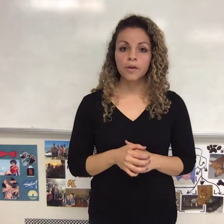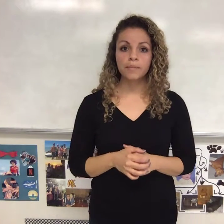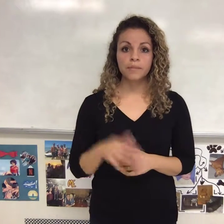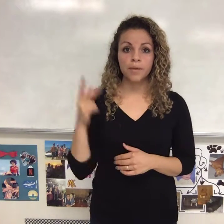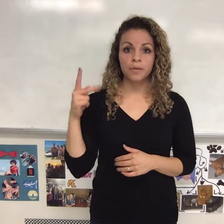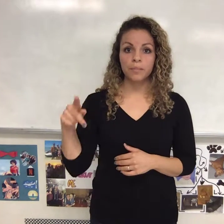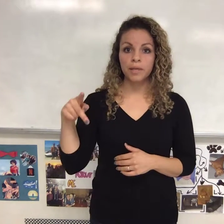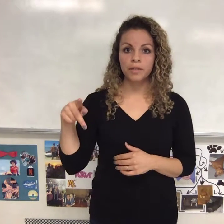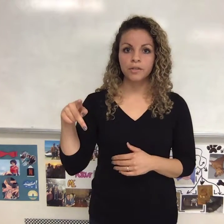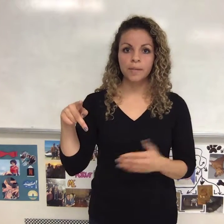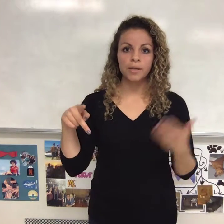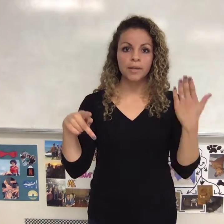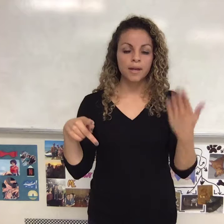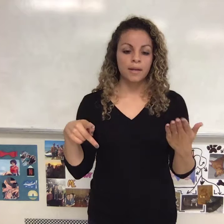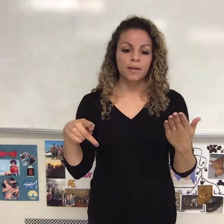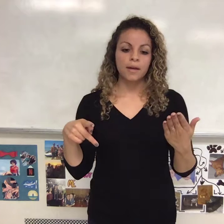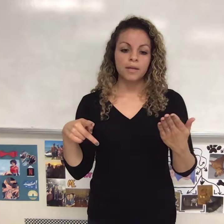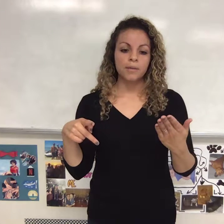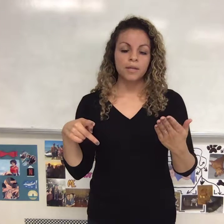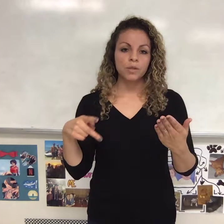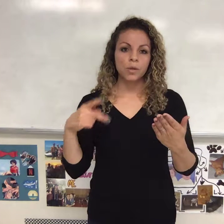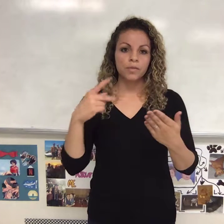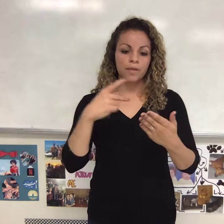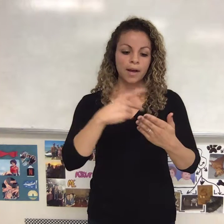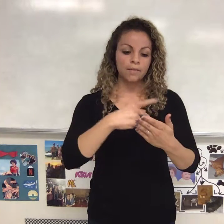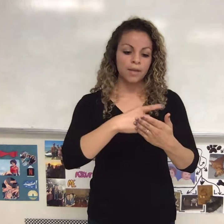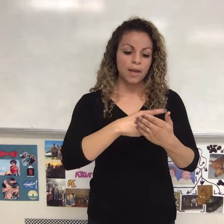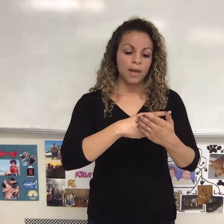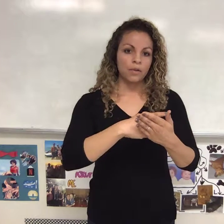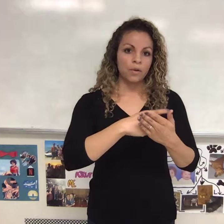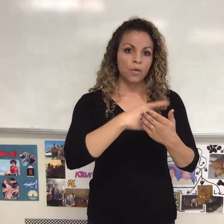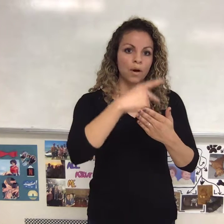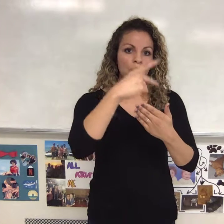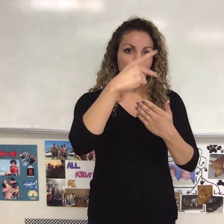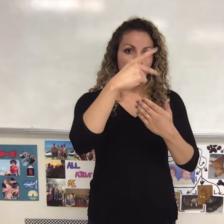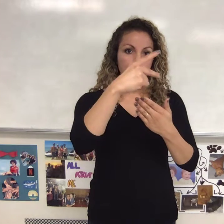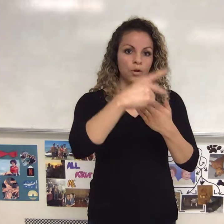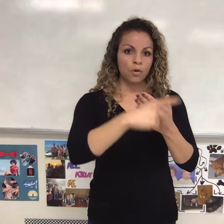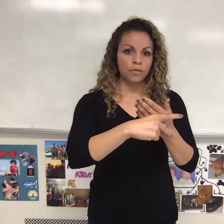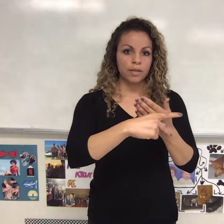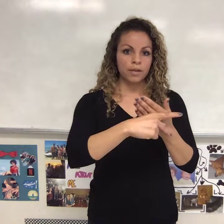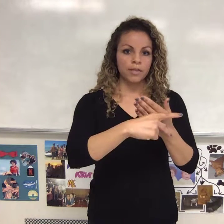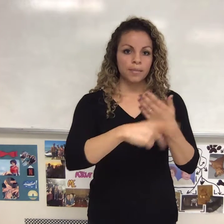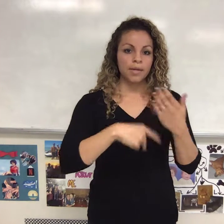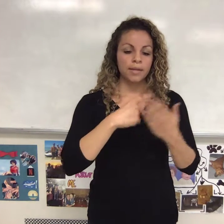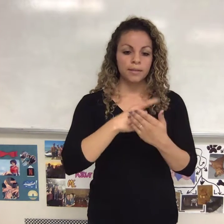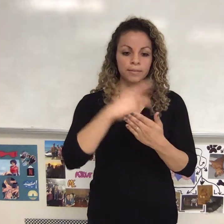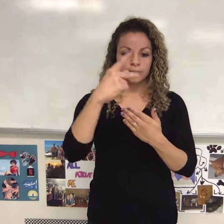Program is made with a P in your dominant. Non-dominant is a closed 5, and you go up and over your non-dominant hand.